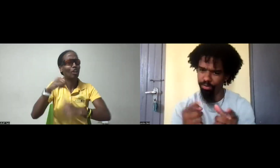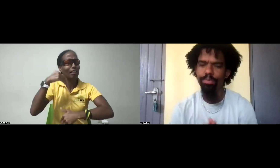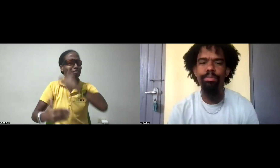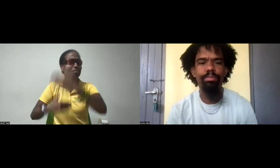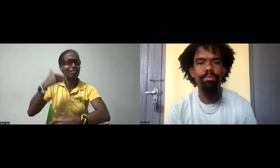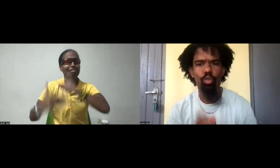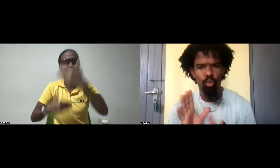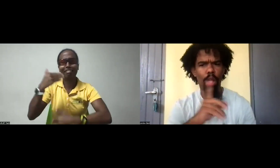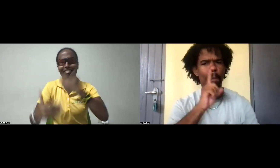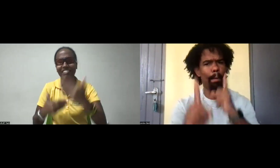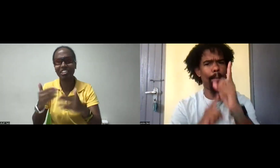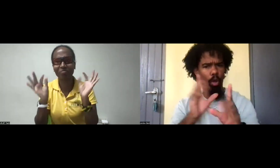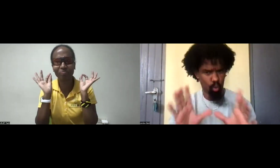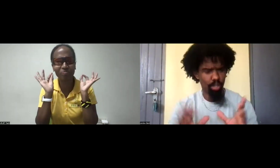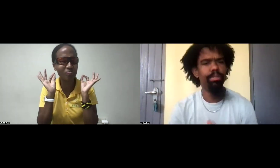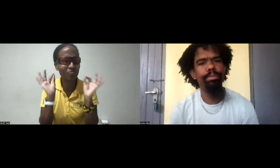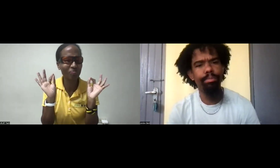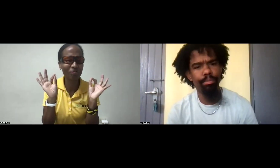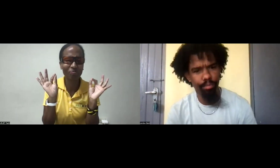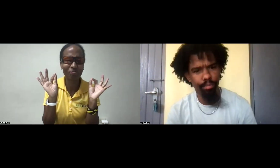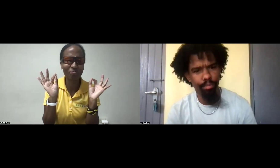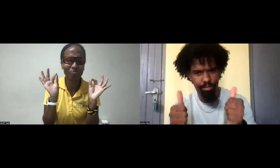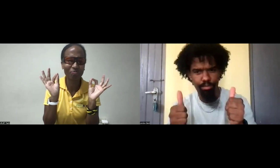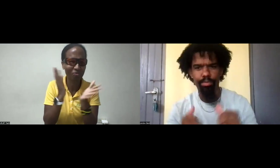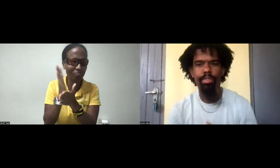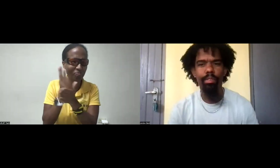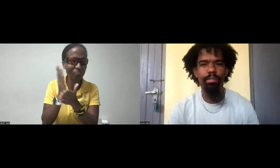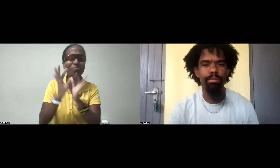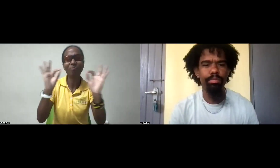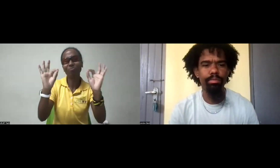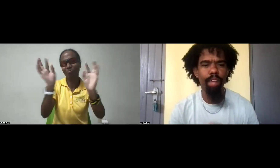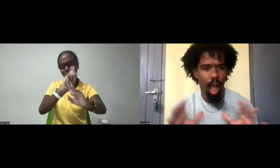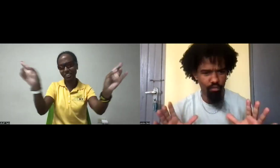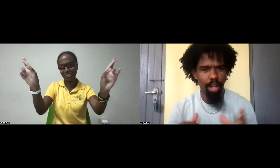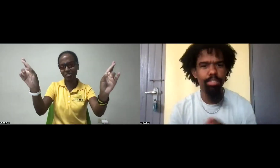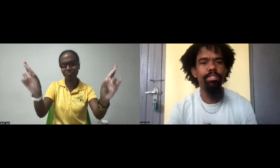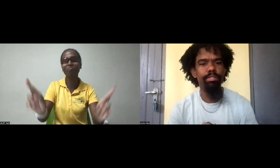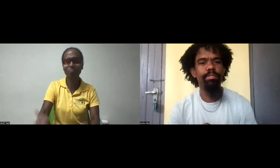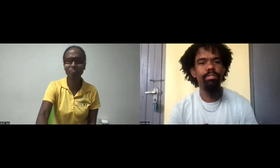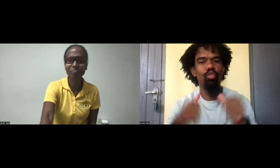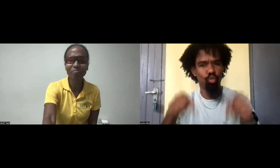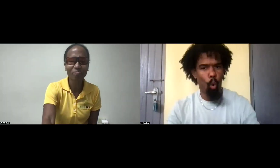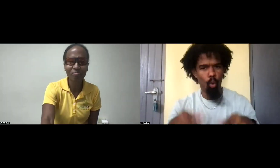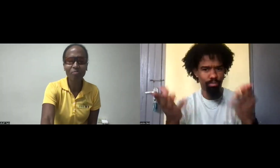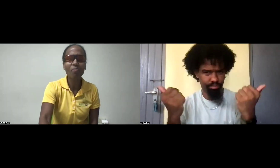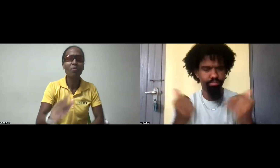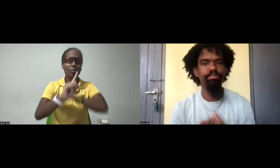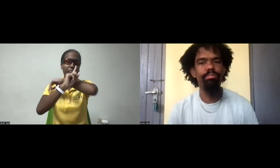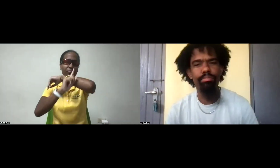be having a presentation and I'll try to move on as quick as possible. All right. So ready? All right,